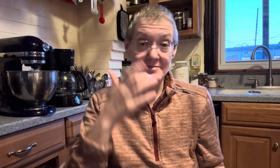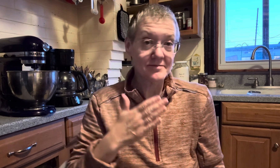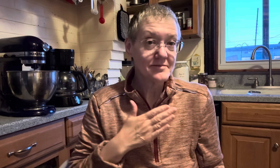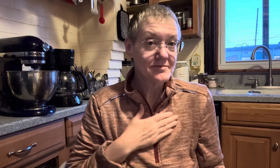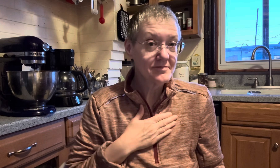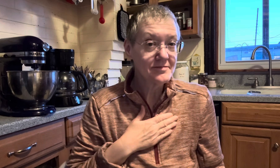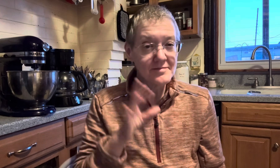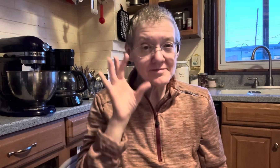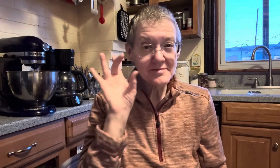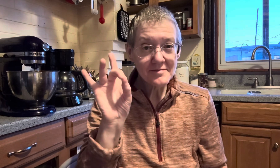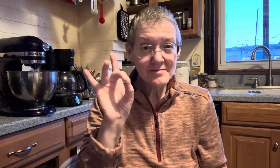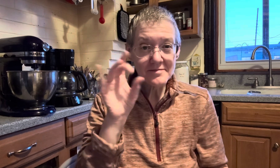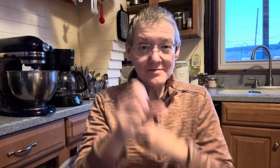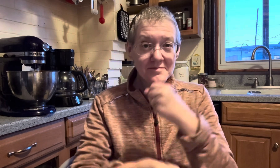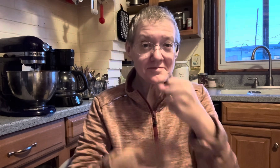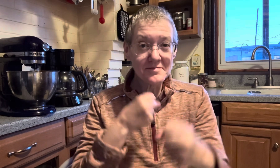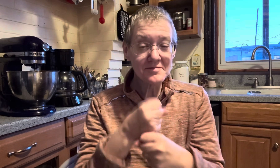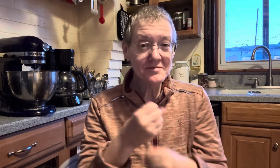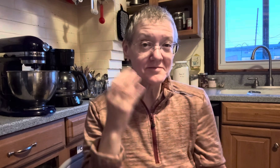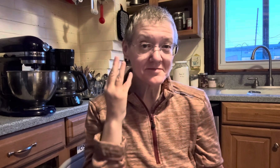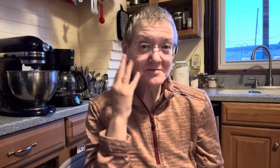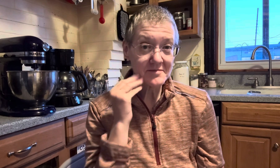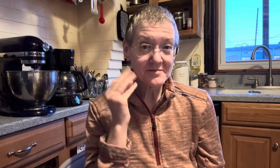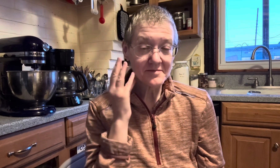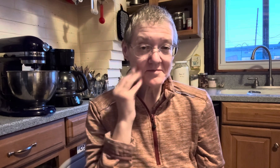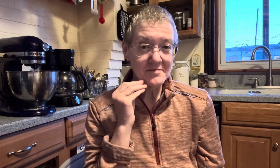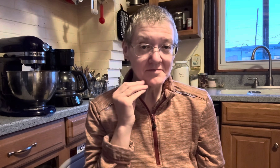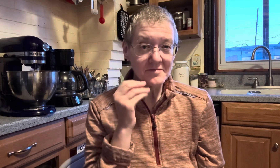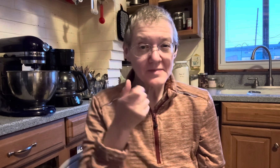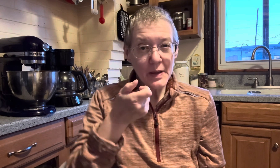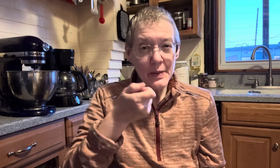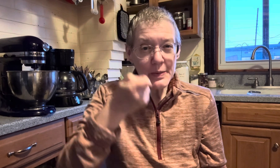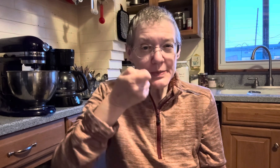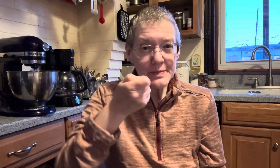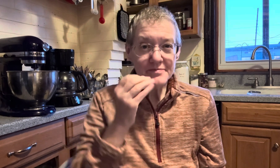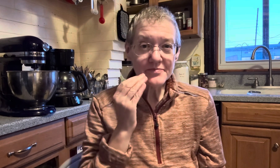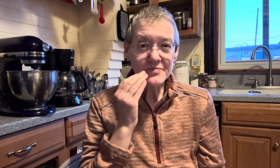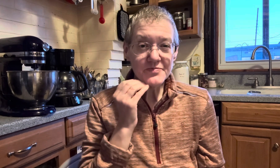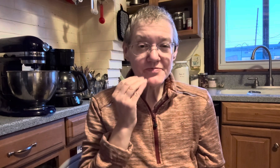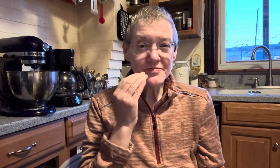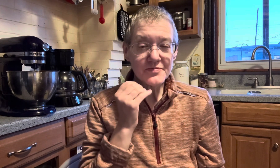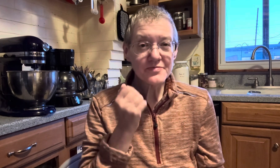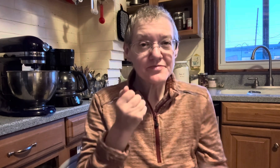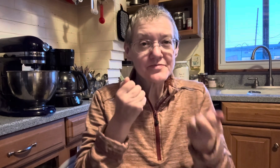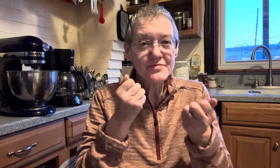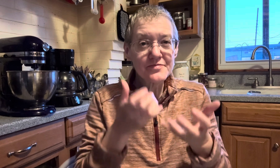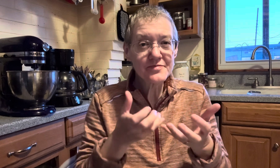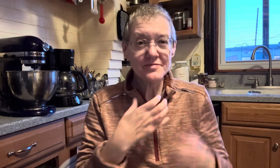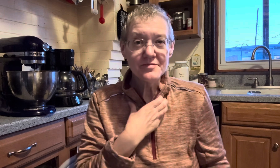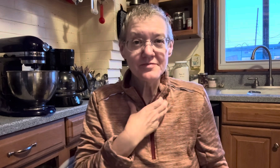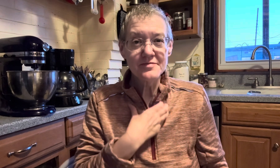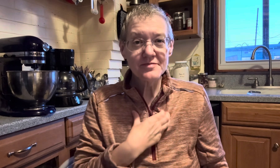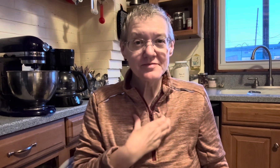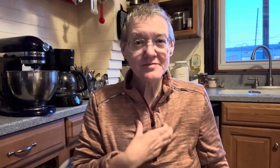Because in my 8 years of keto experience, what I've learned is just that little bit of sugar will increase